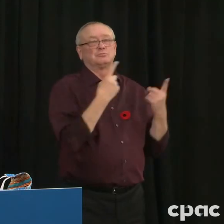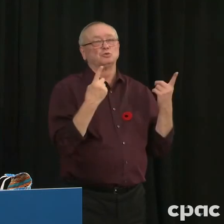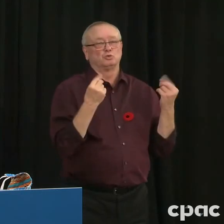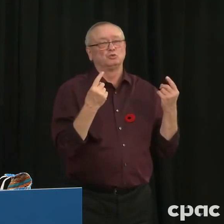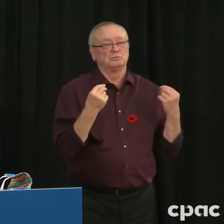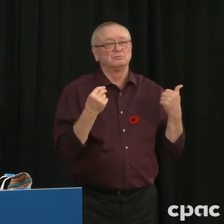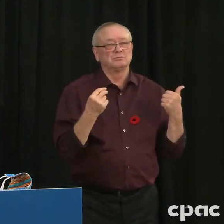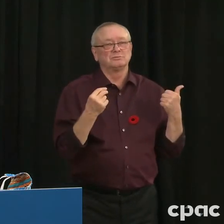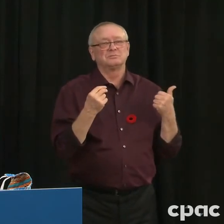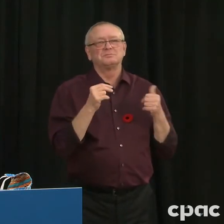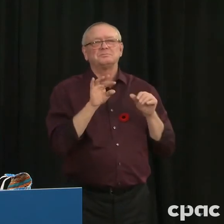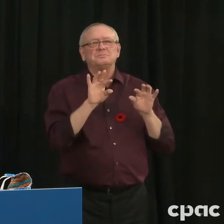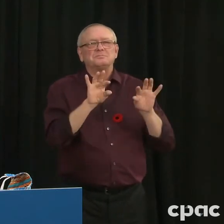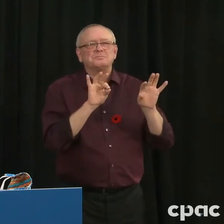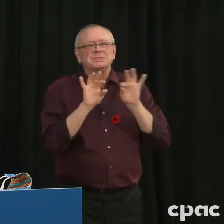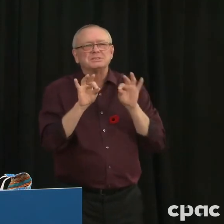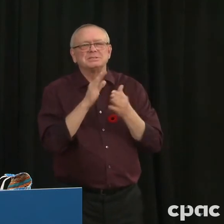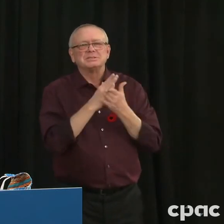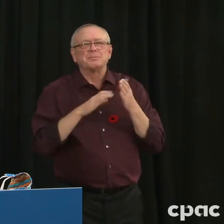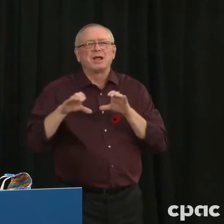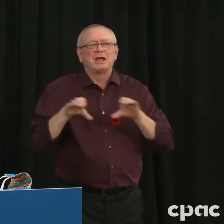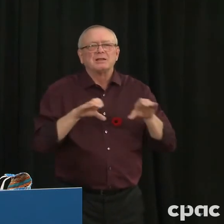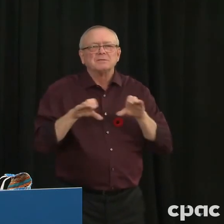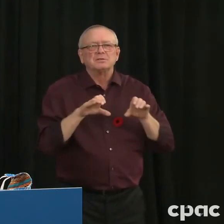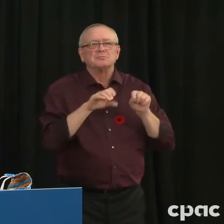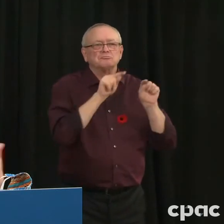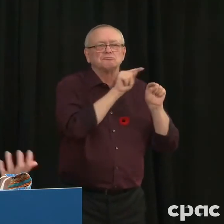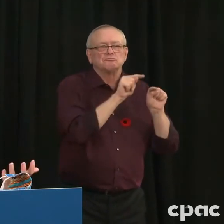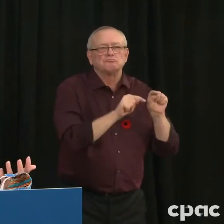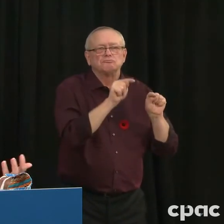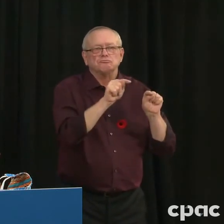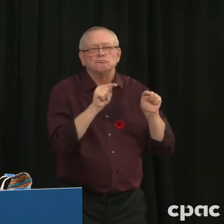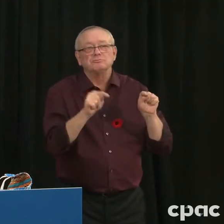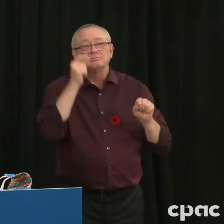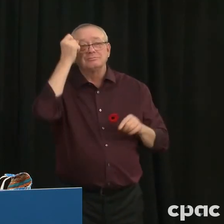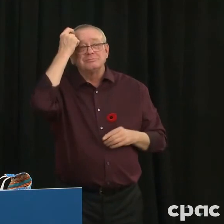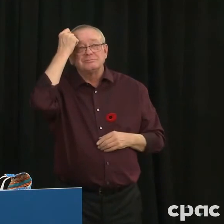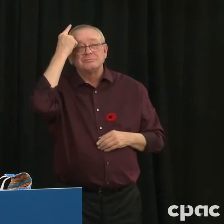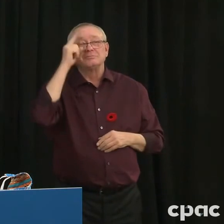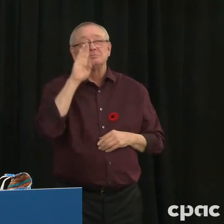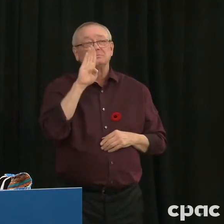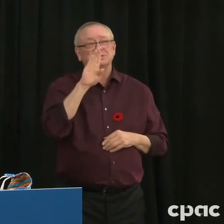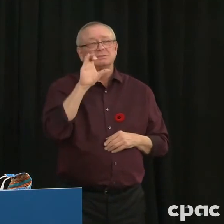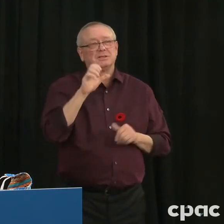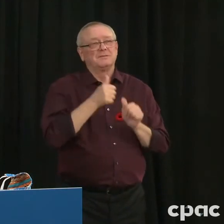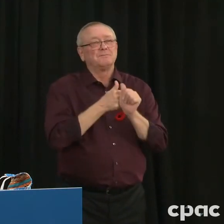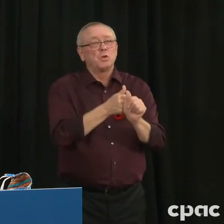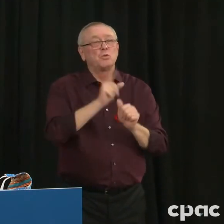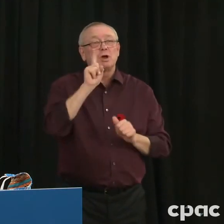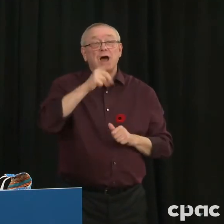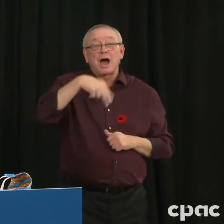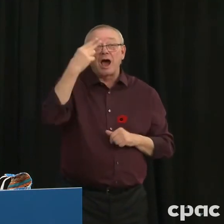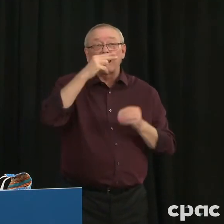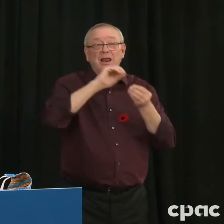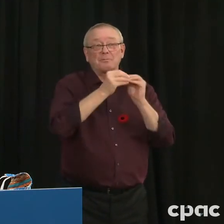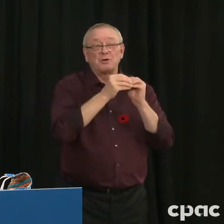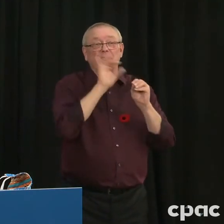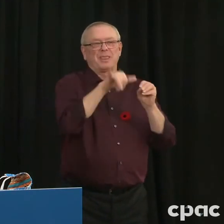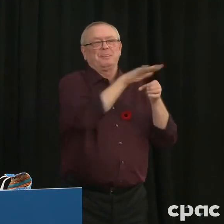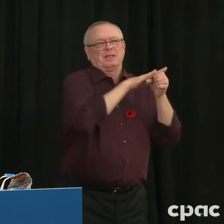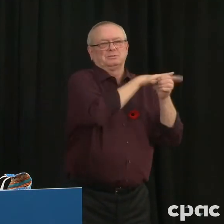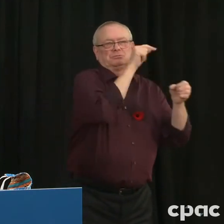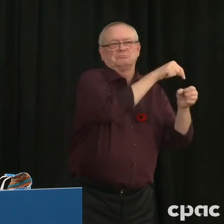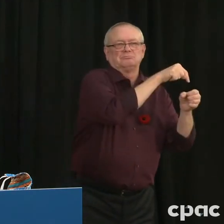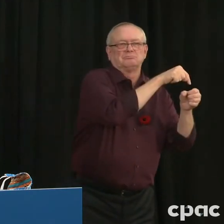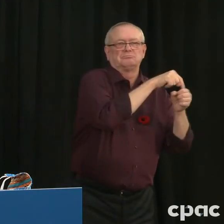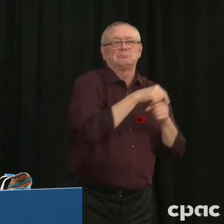they've focused on particular geographic areas, again, as we have here, where they're seeing transmission, and then made that next step